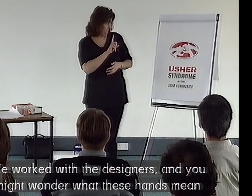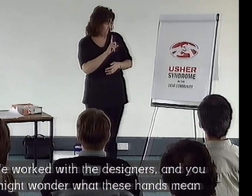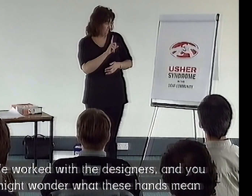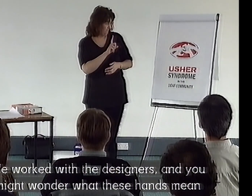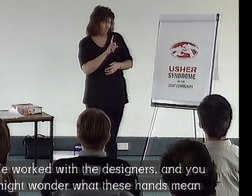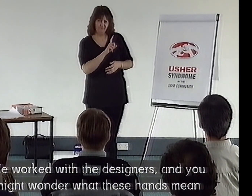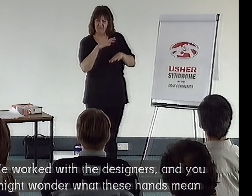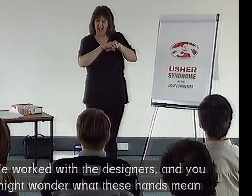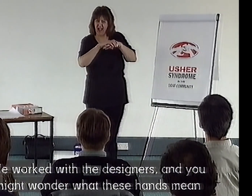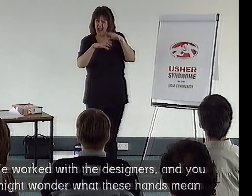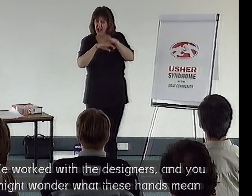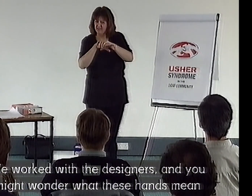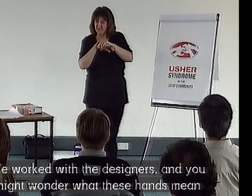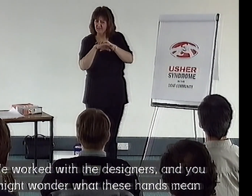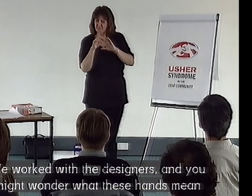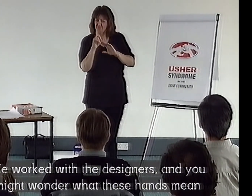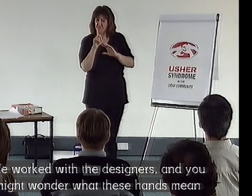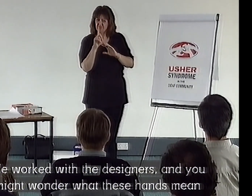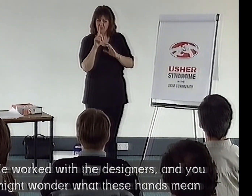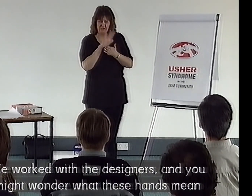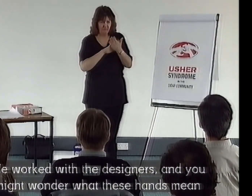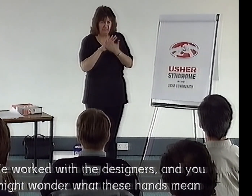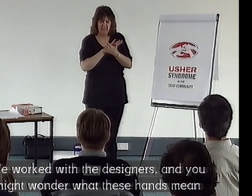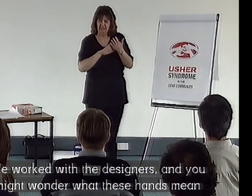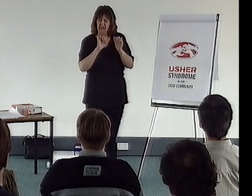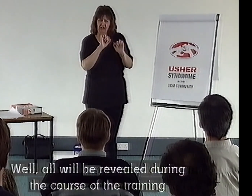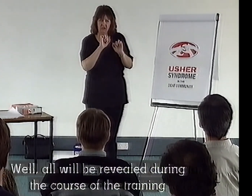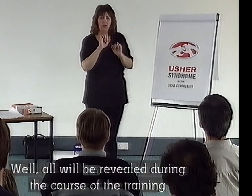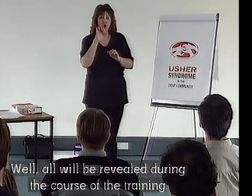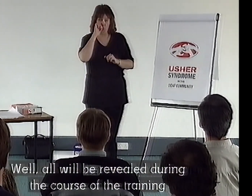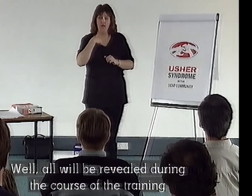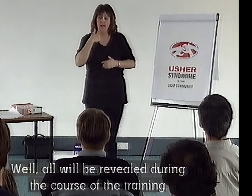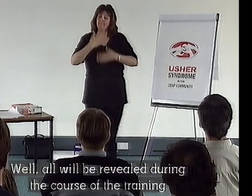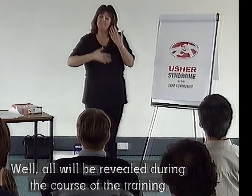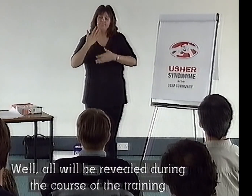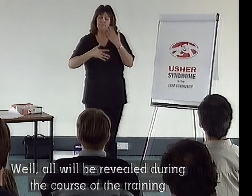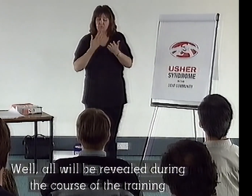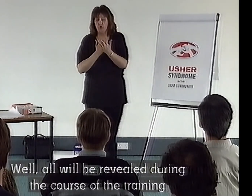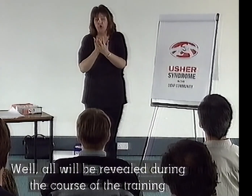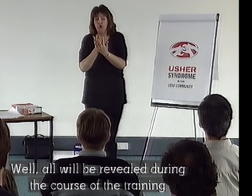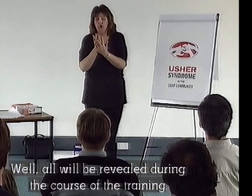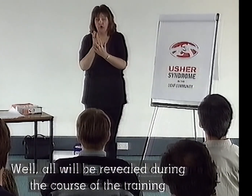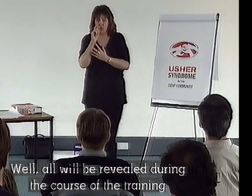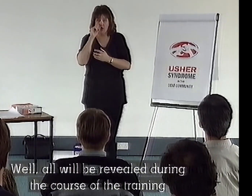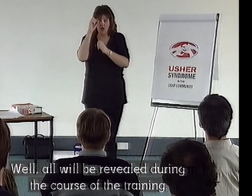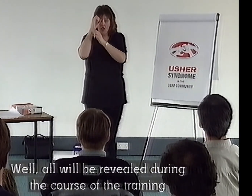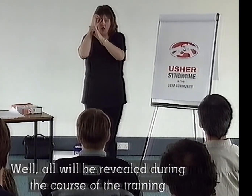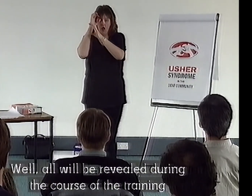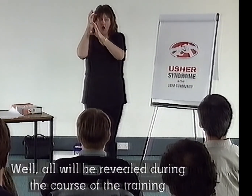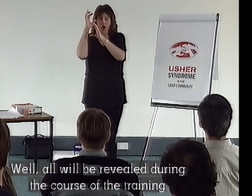these hands mean. Why the hands? Well, all will be revealed during the course of the